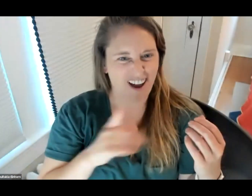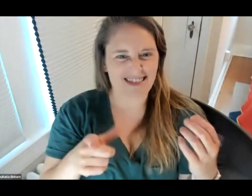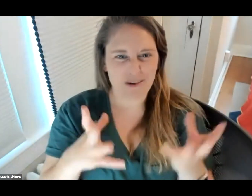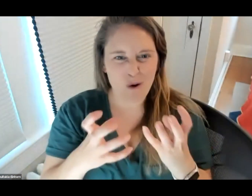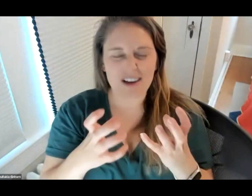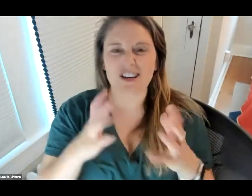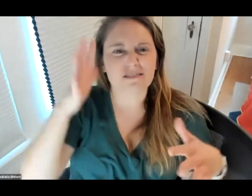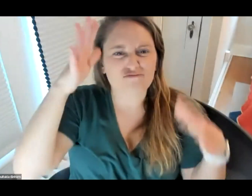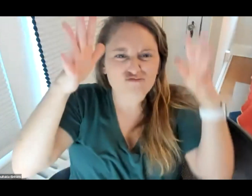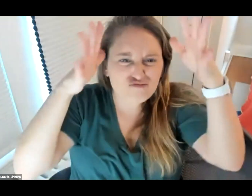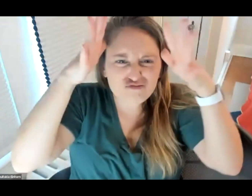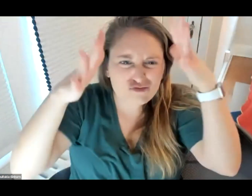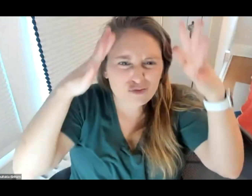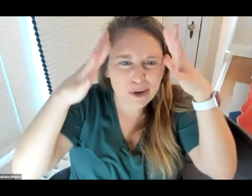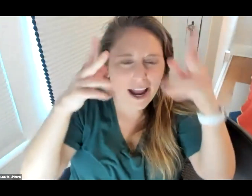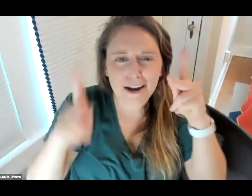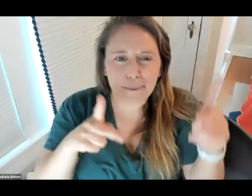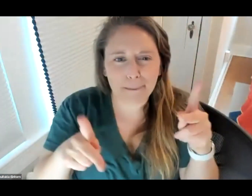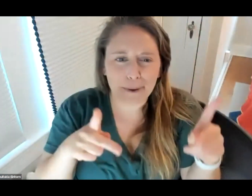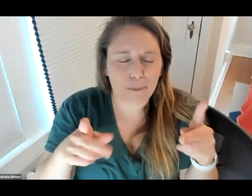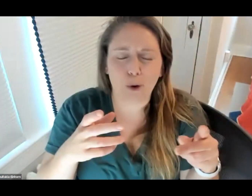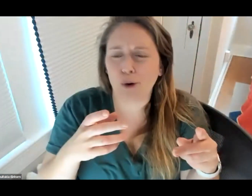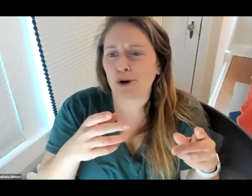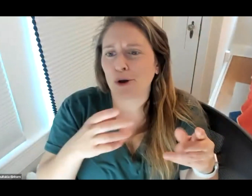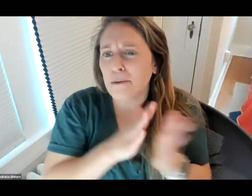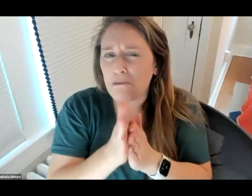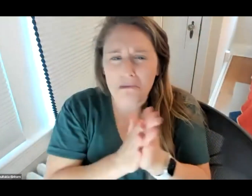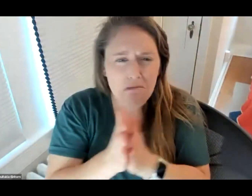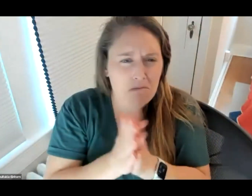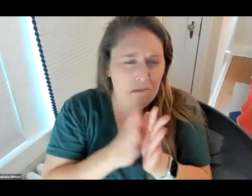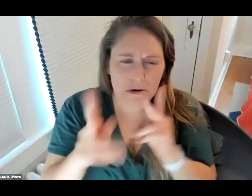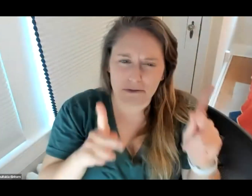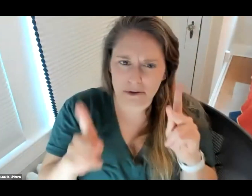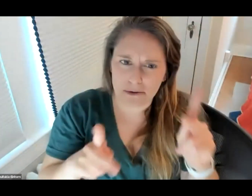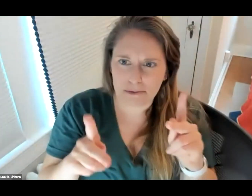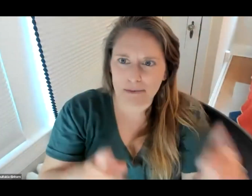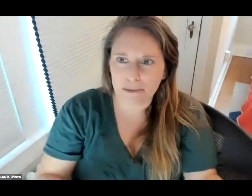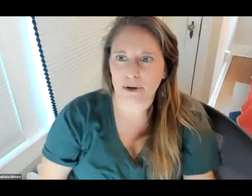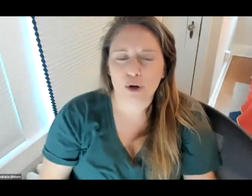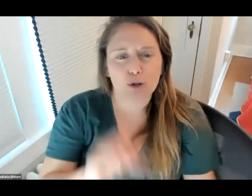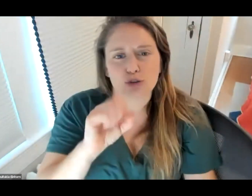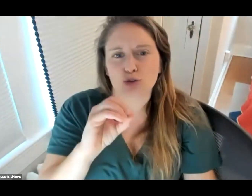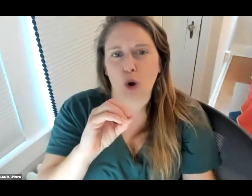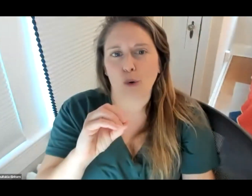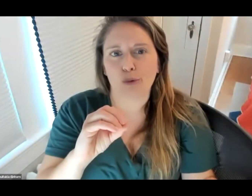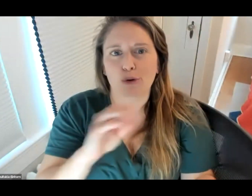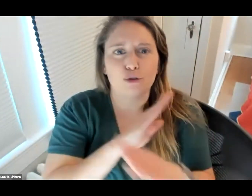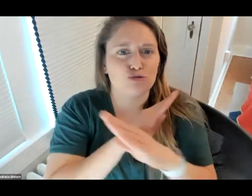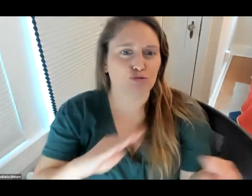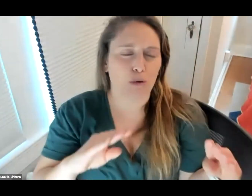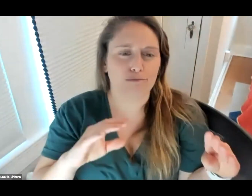you are the top of your class. I really want to see people who are creative and innovative and